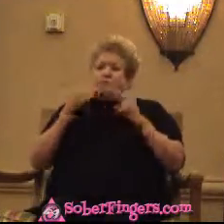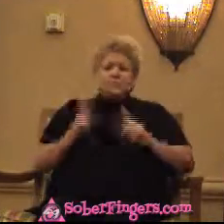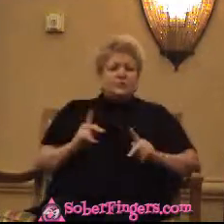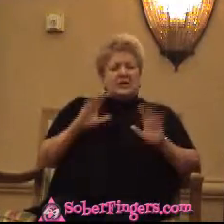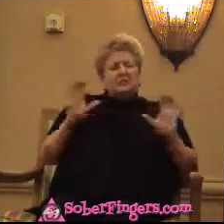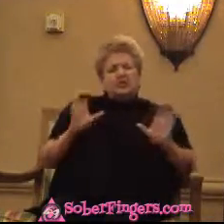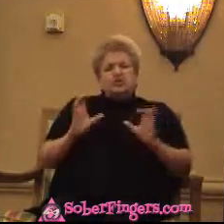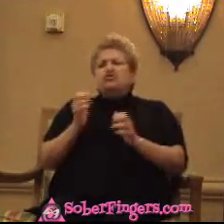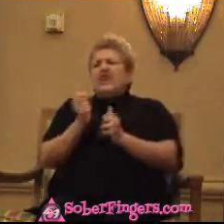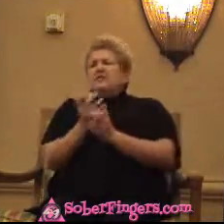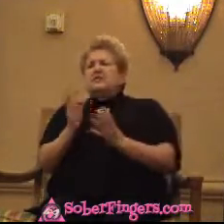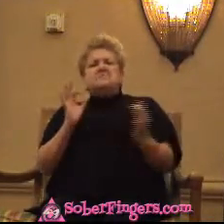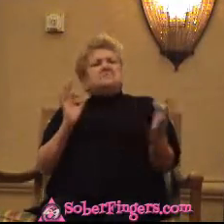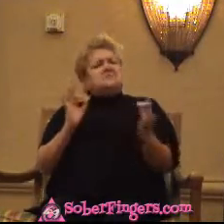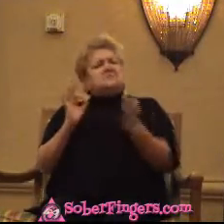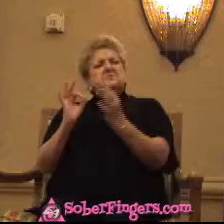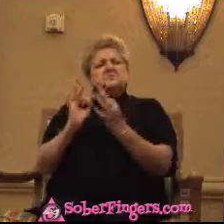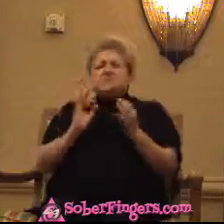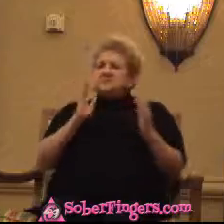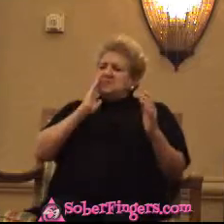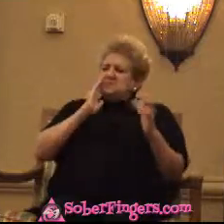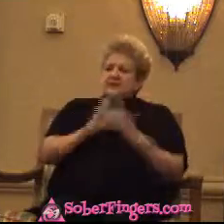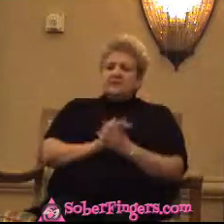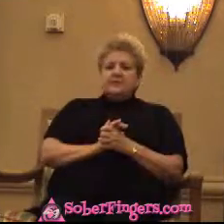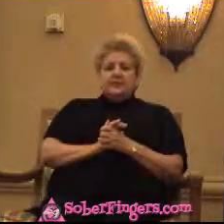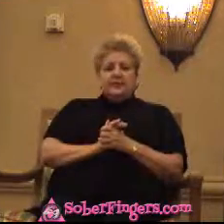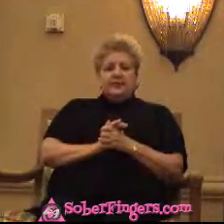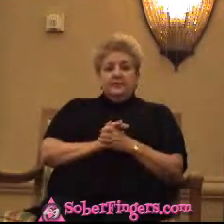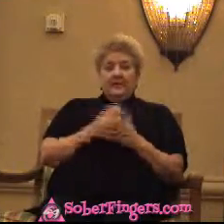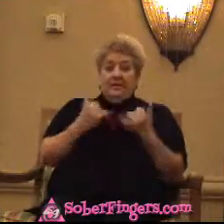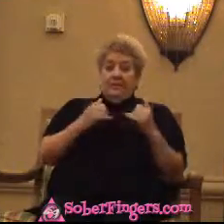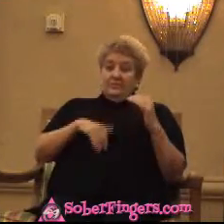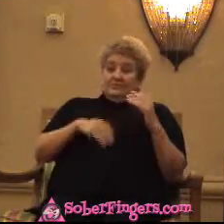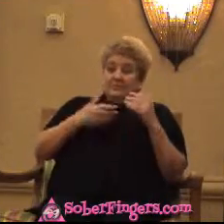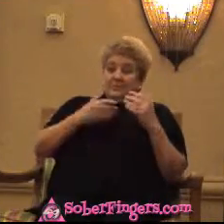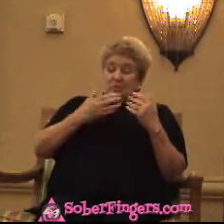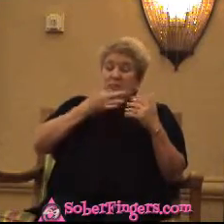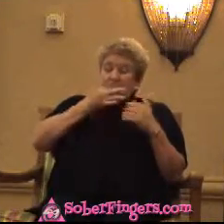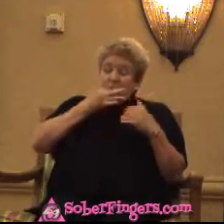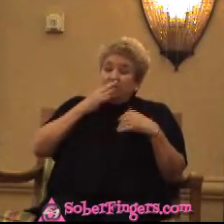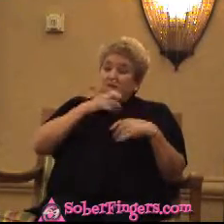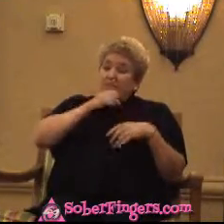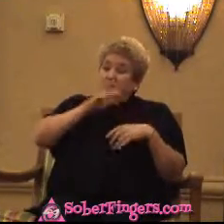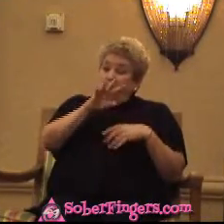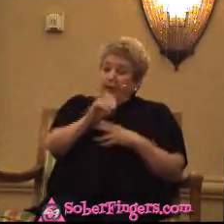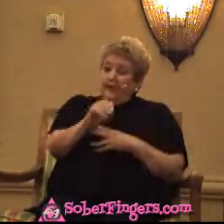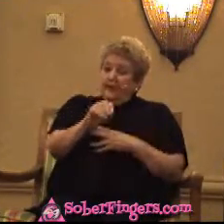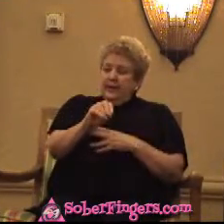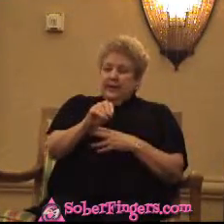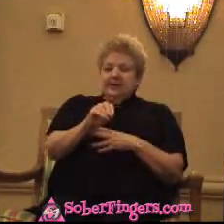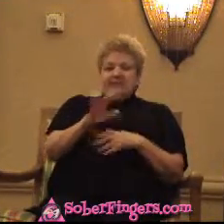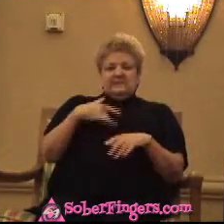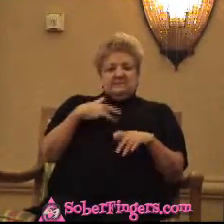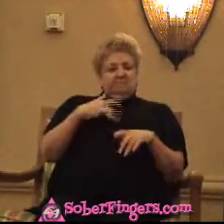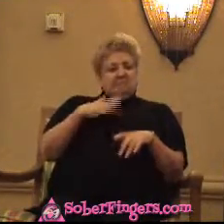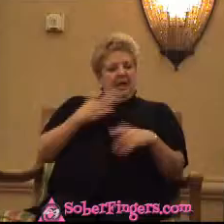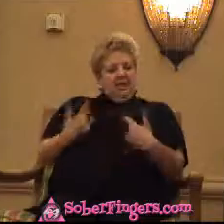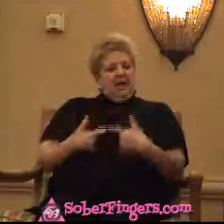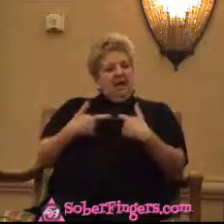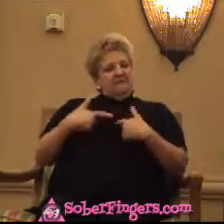my opportunity. You know, I'm getting older, I'm almost 40 years old now. I mean, I need to get my life together and grow up, and I really